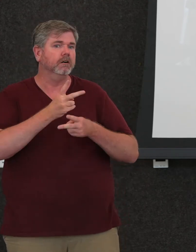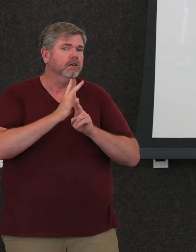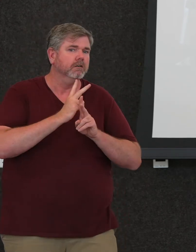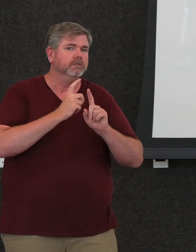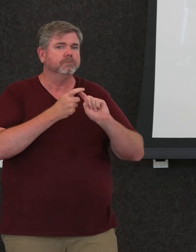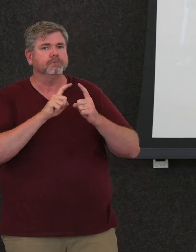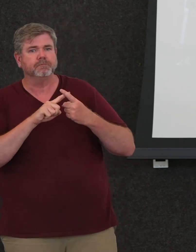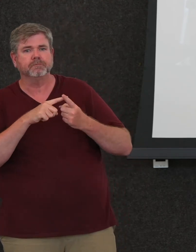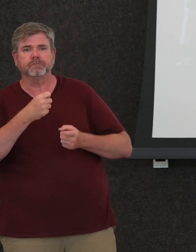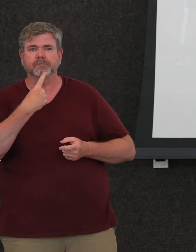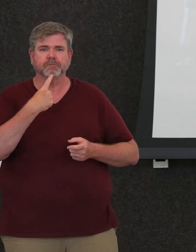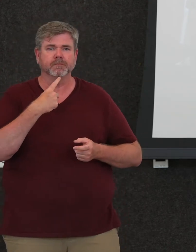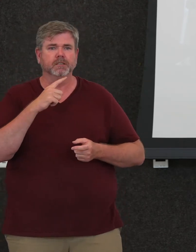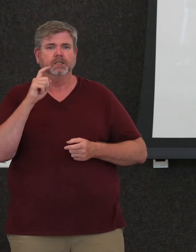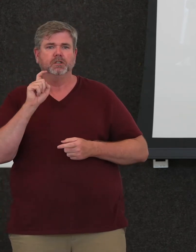problem.